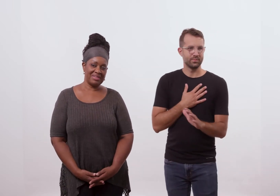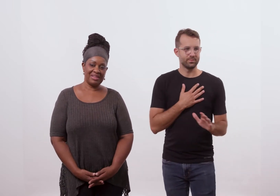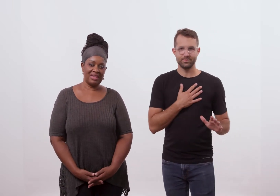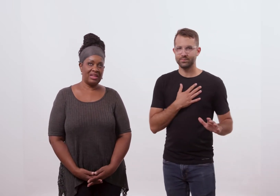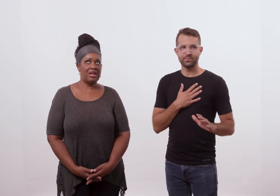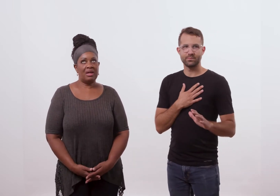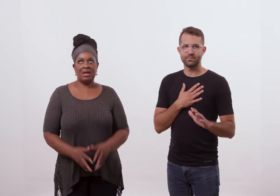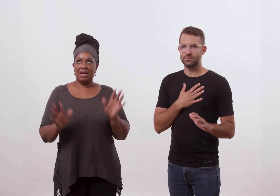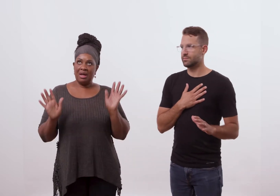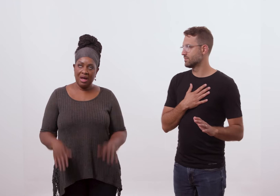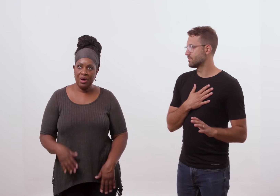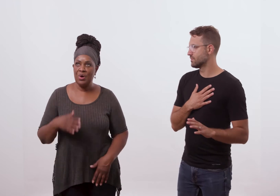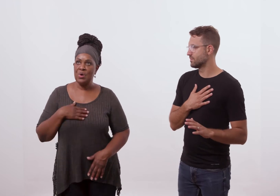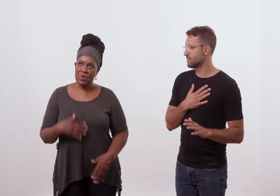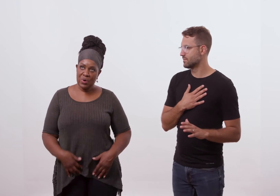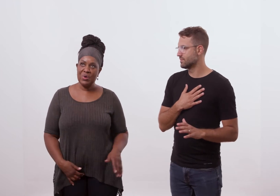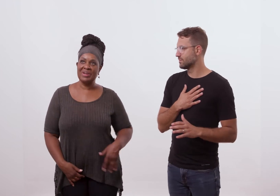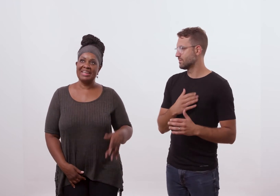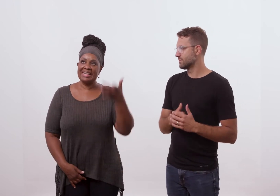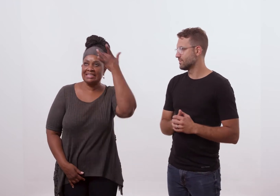Oh, it's Skywise. He wants you.